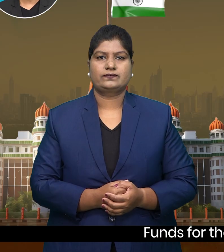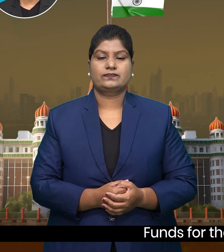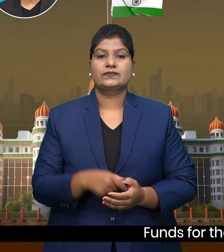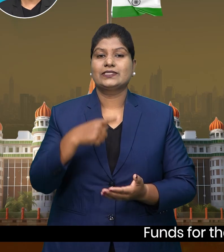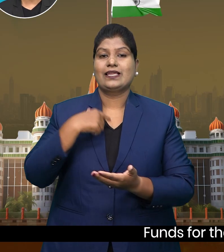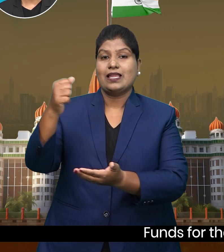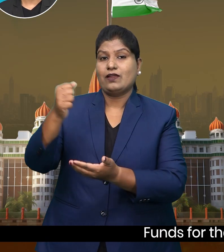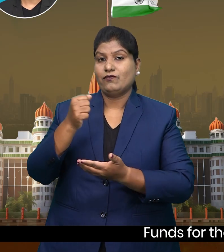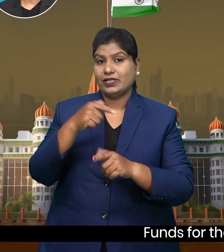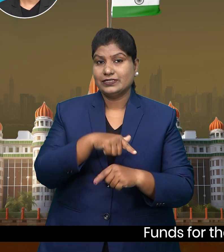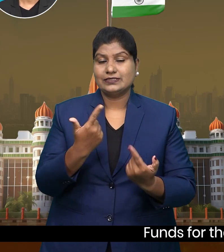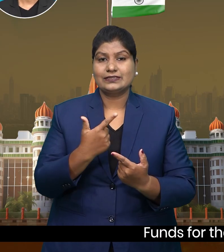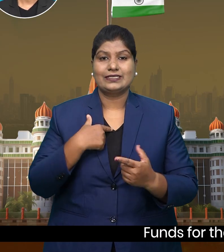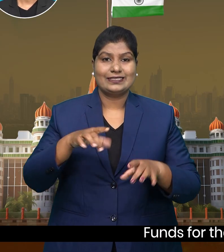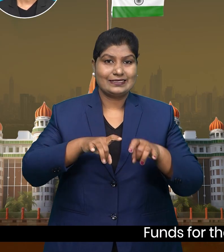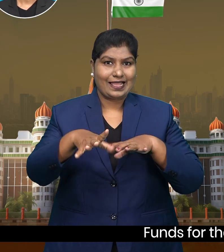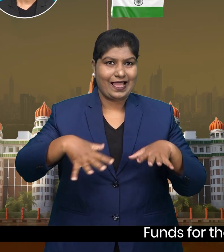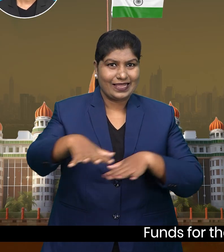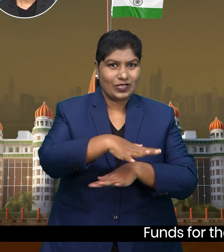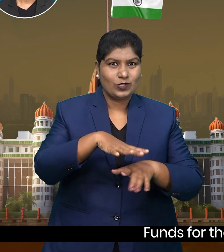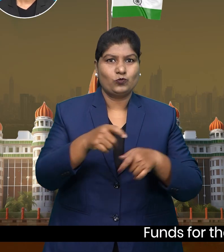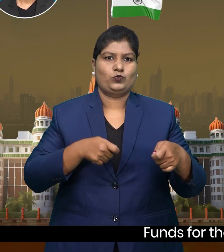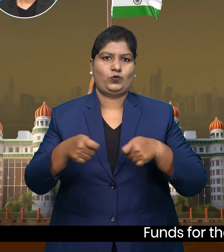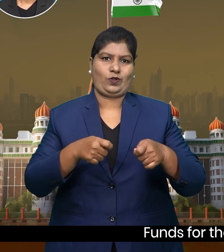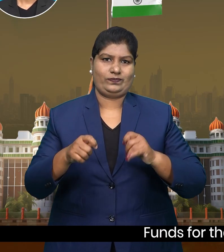Funds for the urban local bodies.